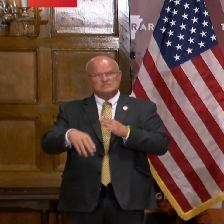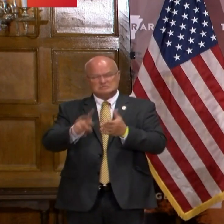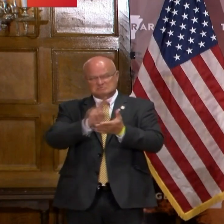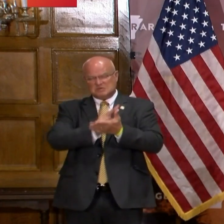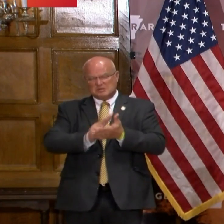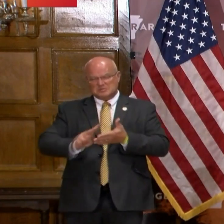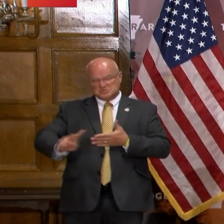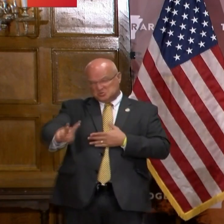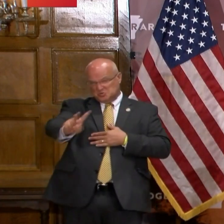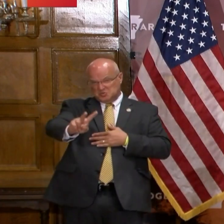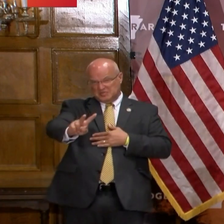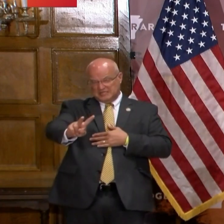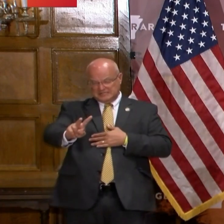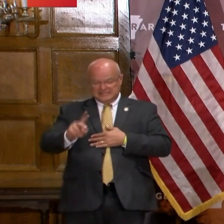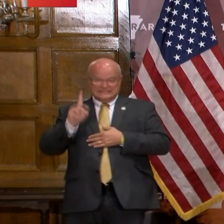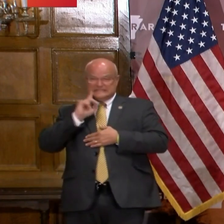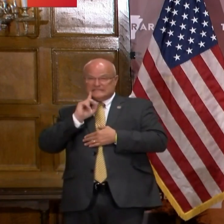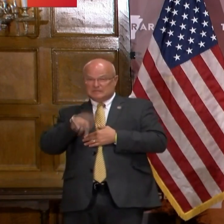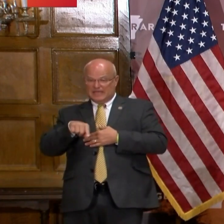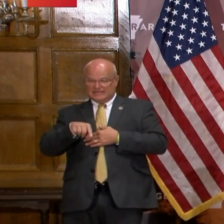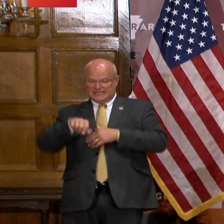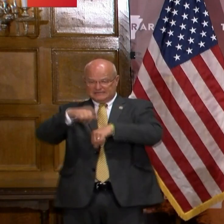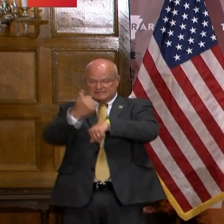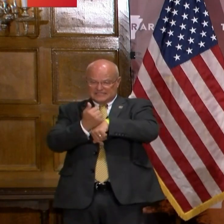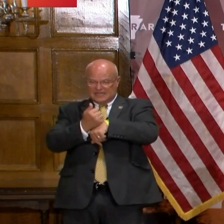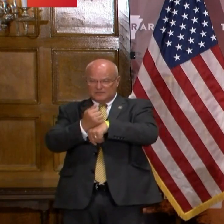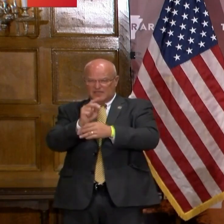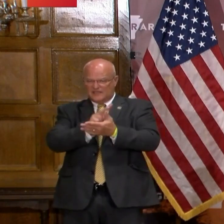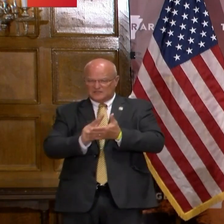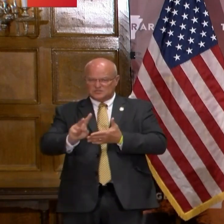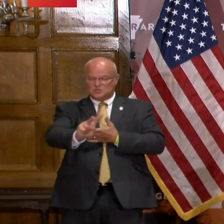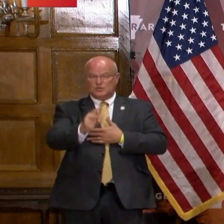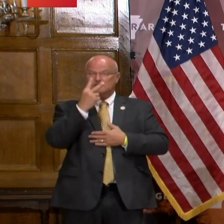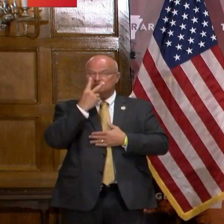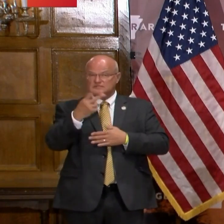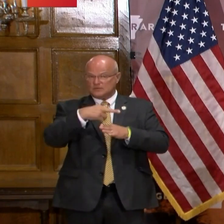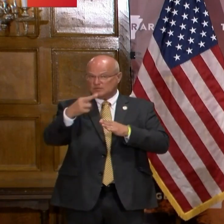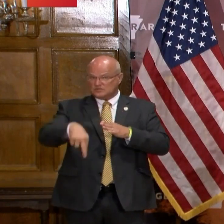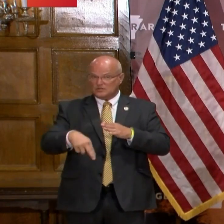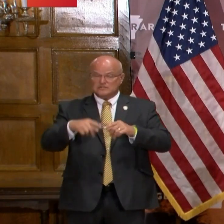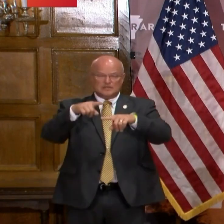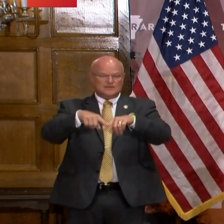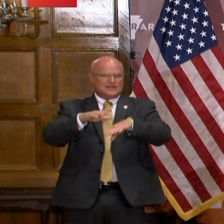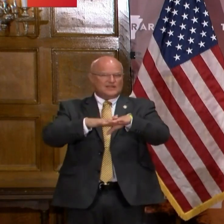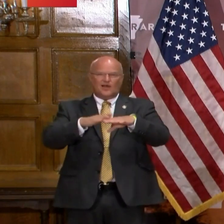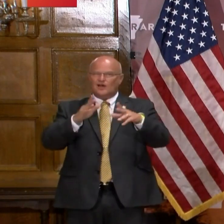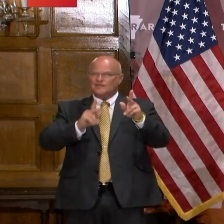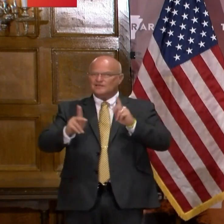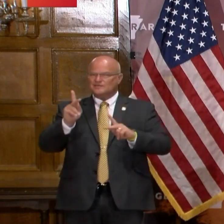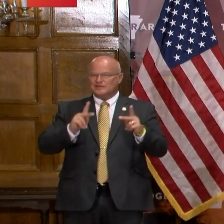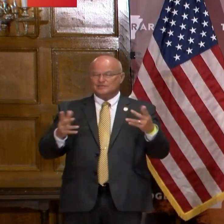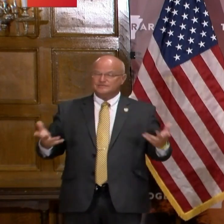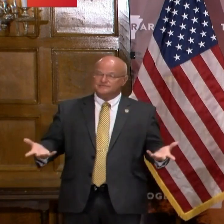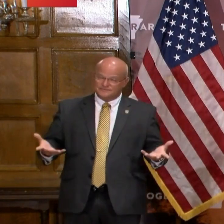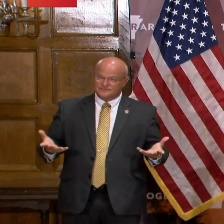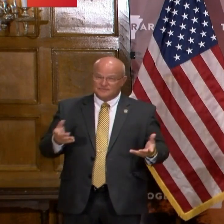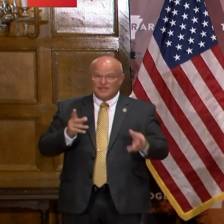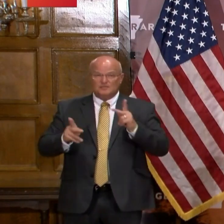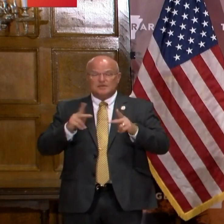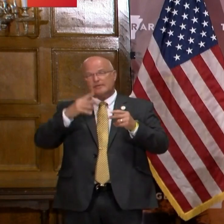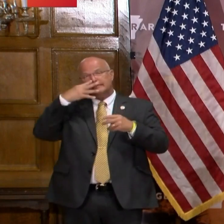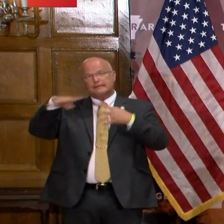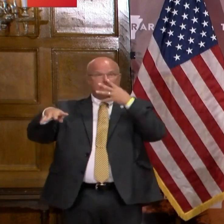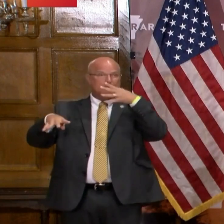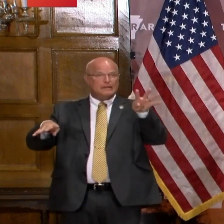2 weeks after the mandate is put into place. And of course, it depends upon the effectiveness of the mandate. I mean, if everybody ignores